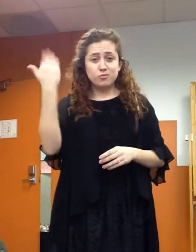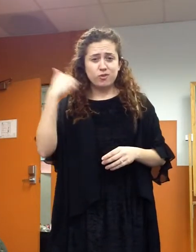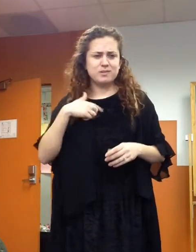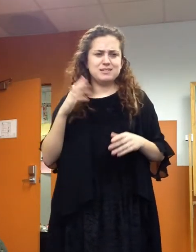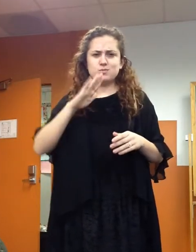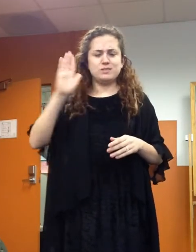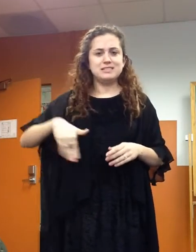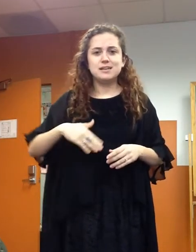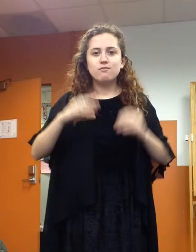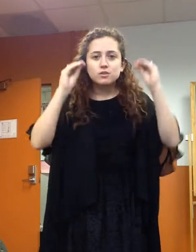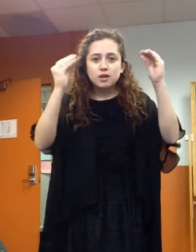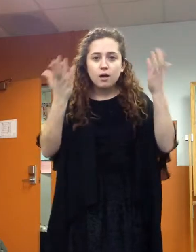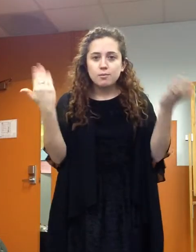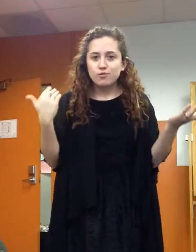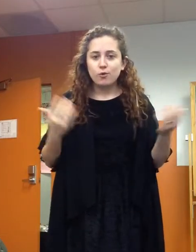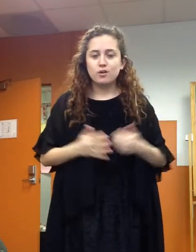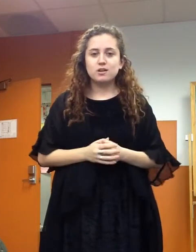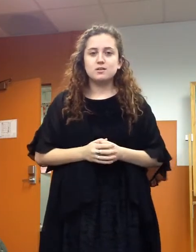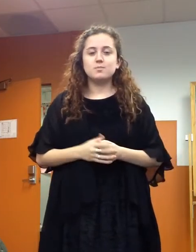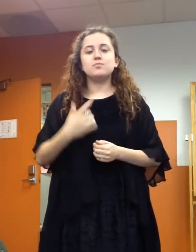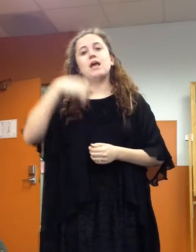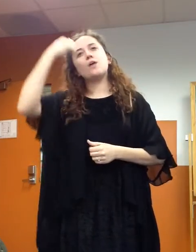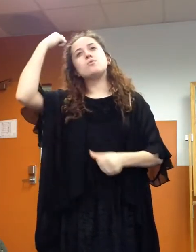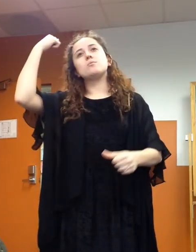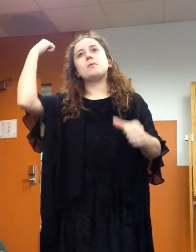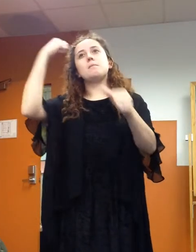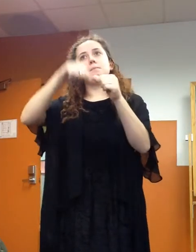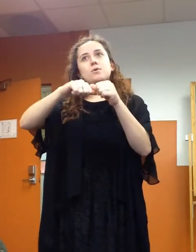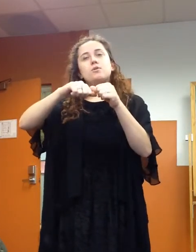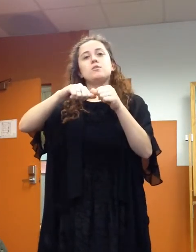I remember in the 90s going to